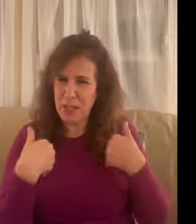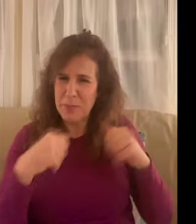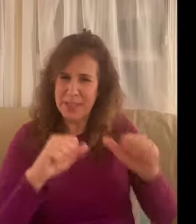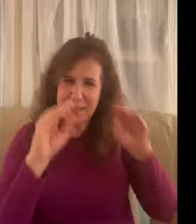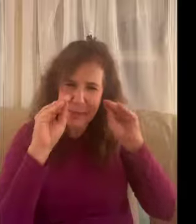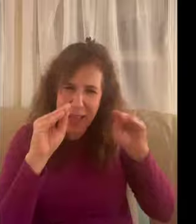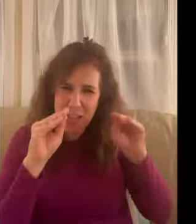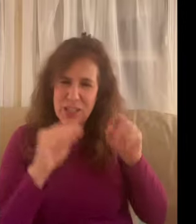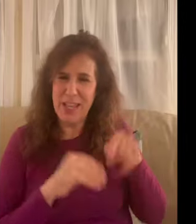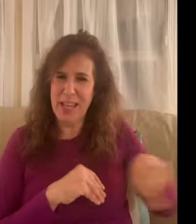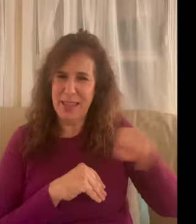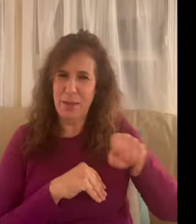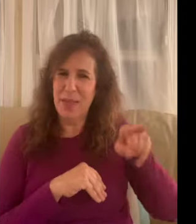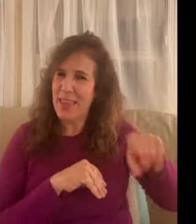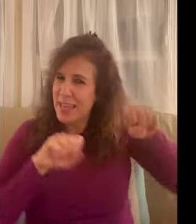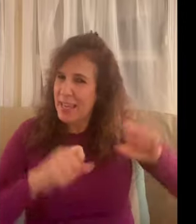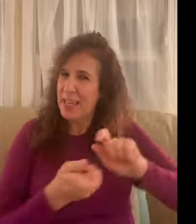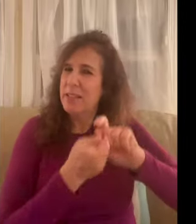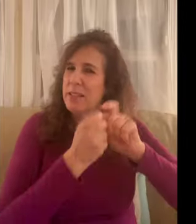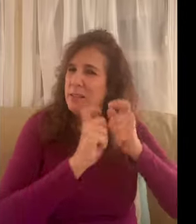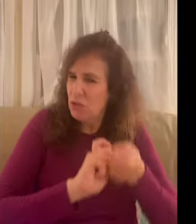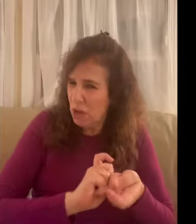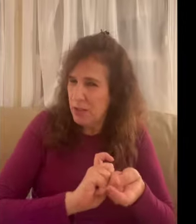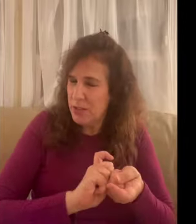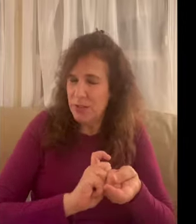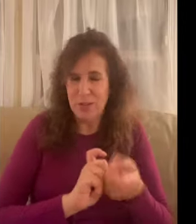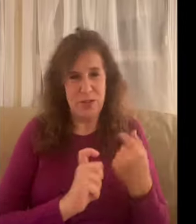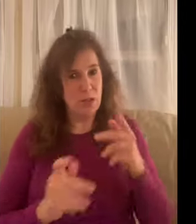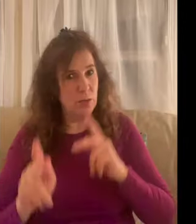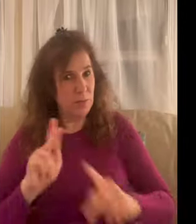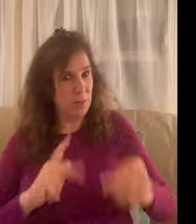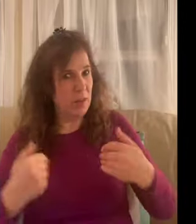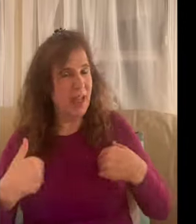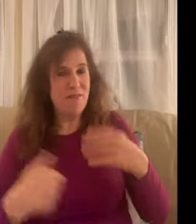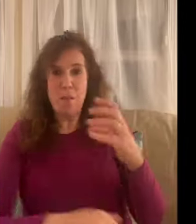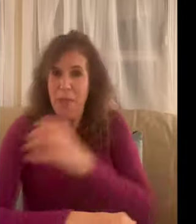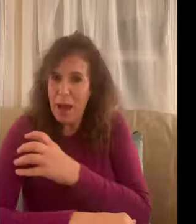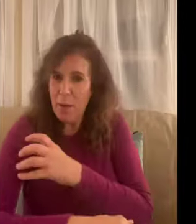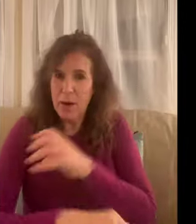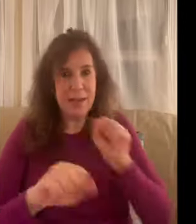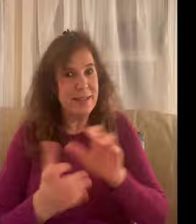that ability to adjust, and we have that power. We can abuse it or not,